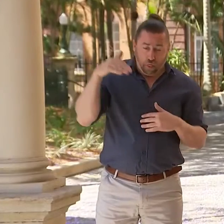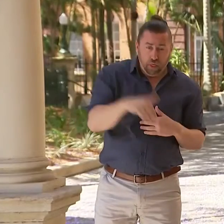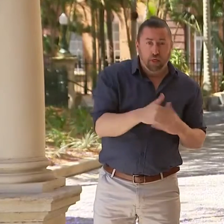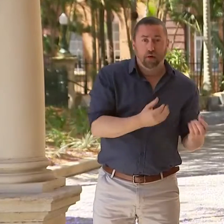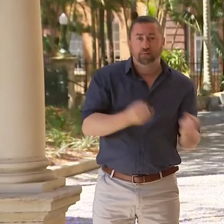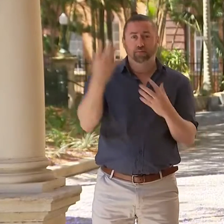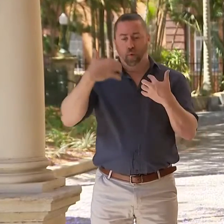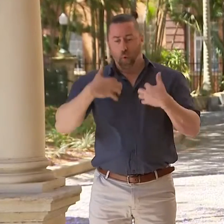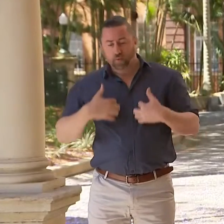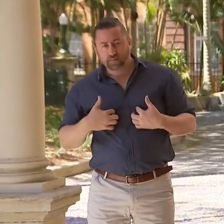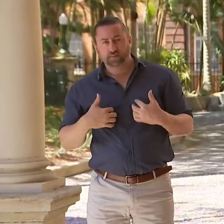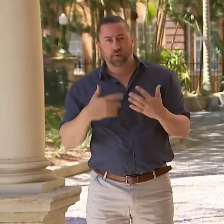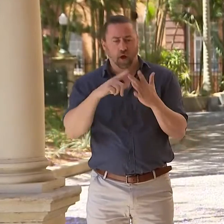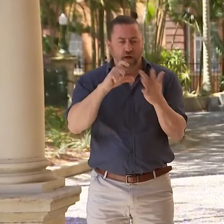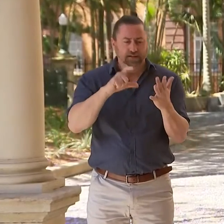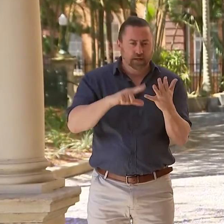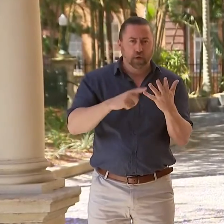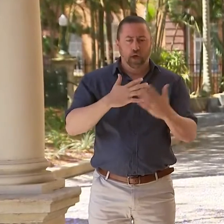sick